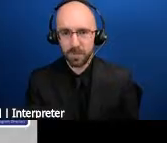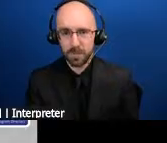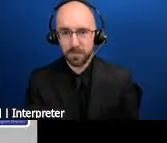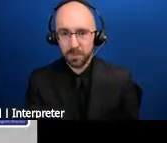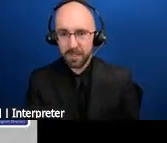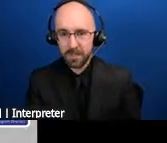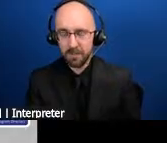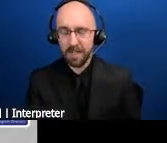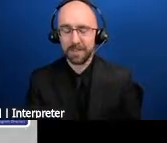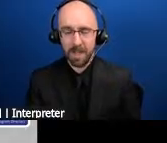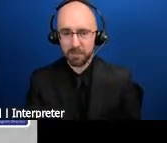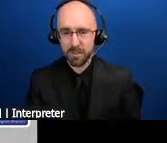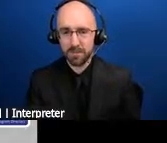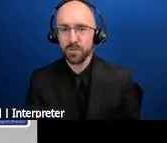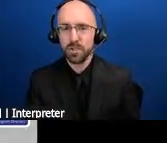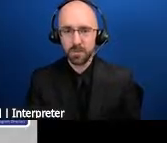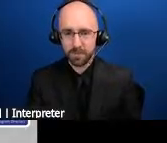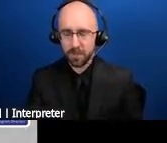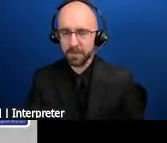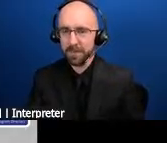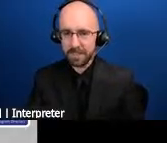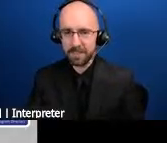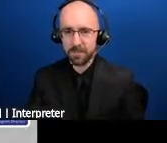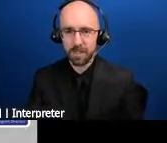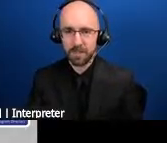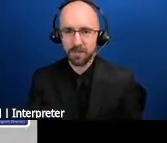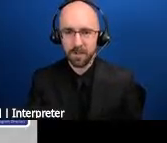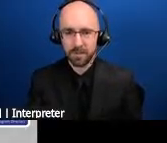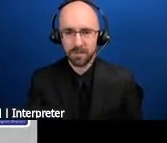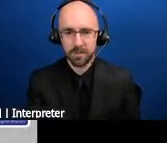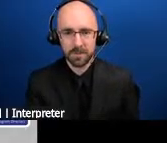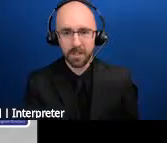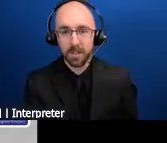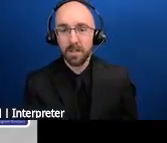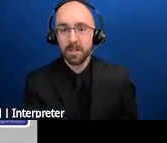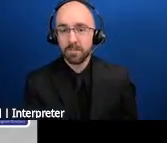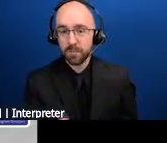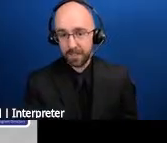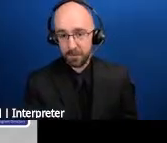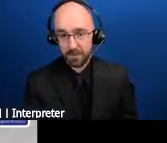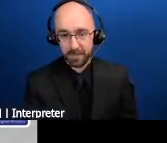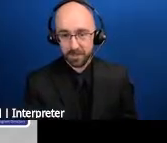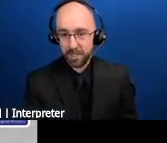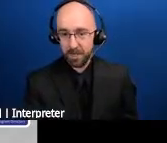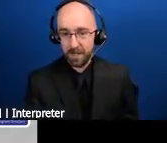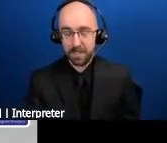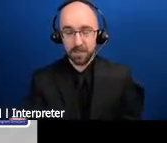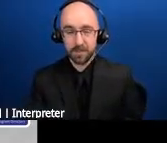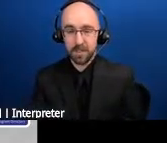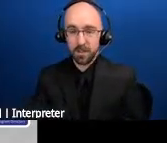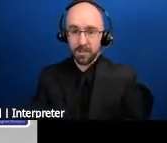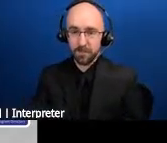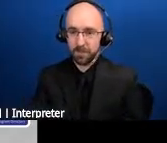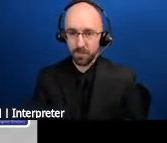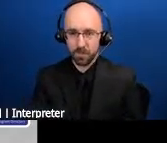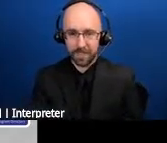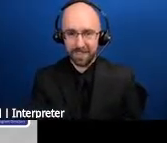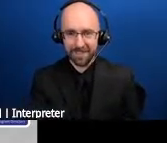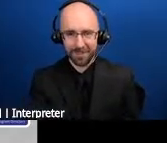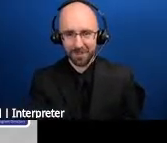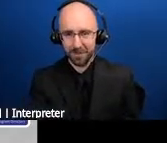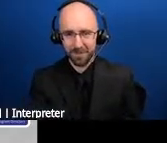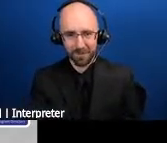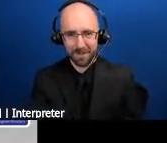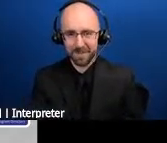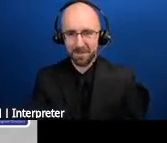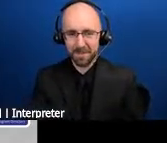available to our community as an option to choose from if they need somebody to talk to. Brittany, would you like to share any closing thoughts before we